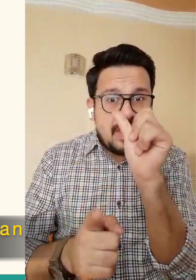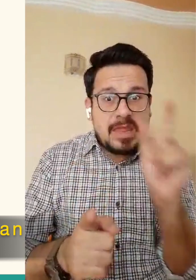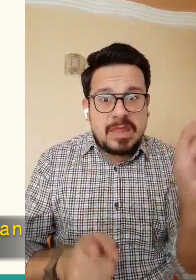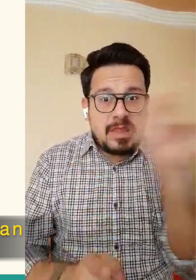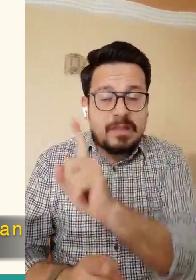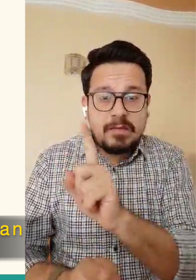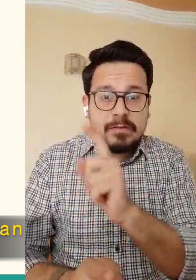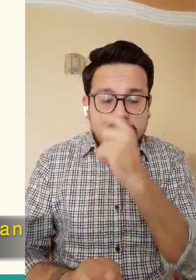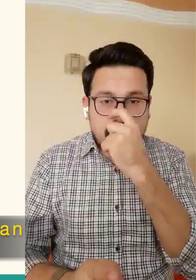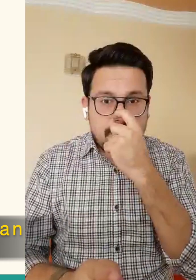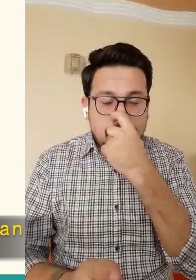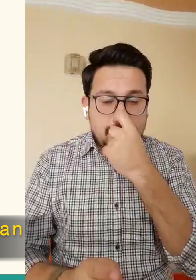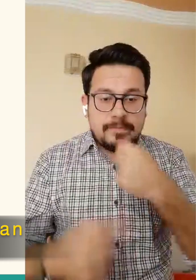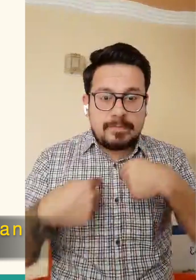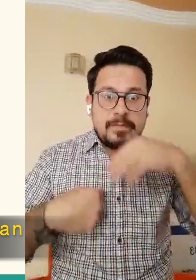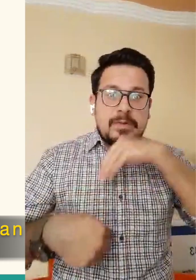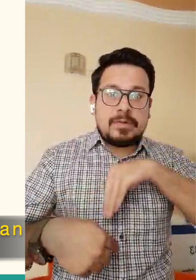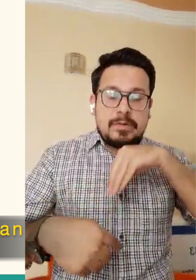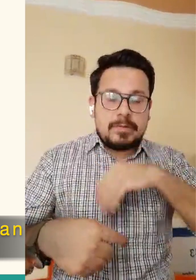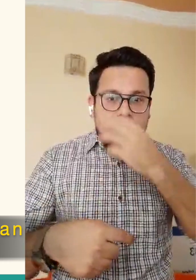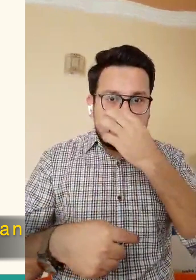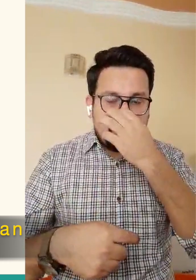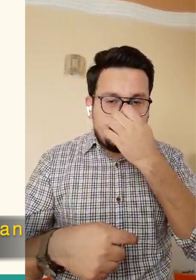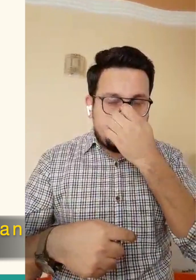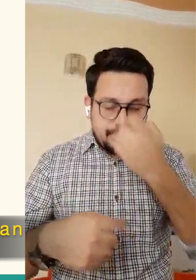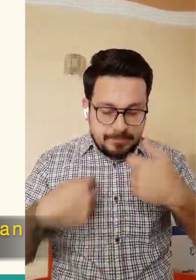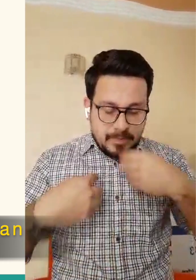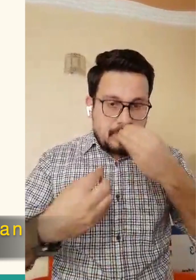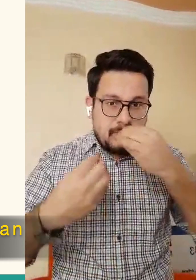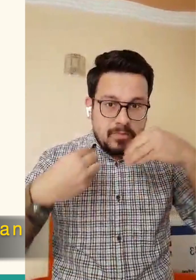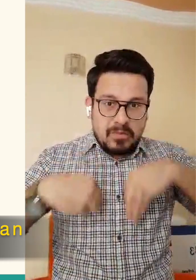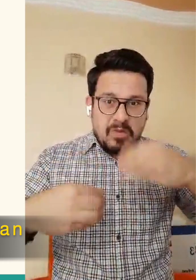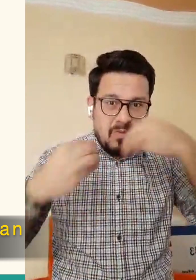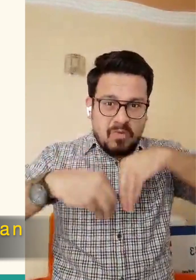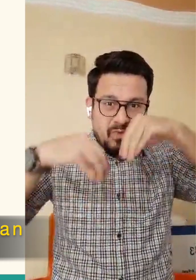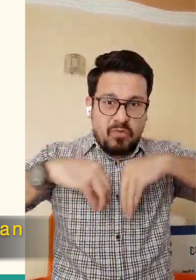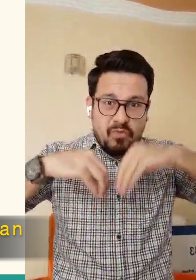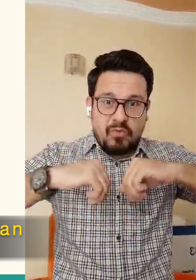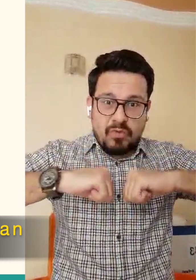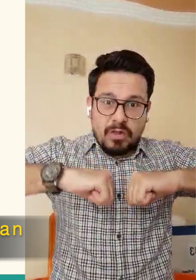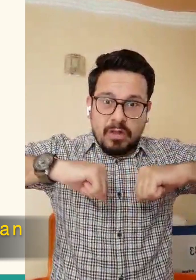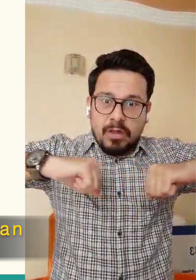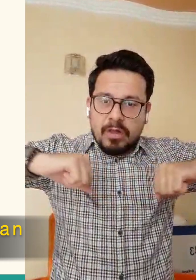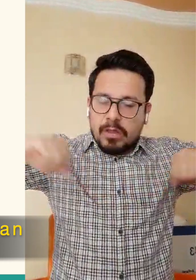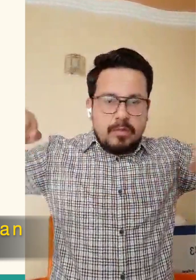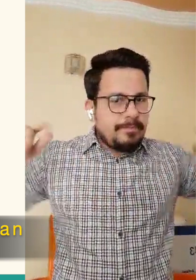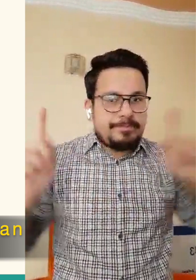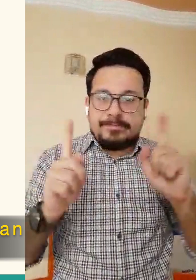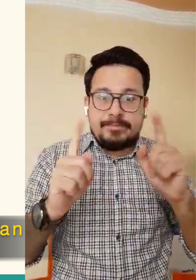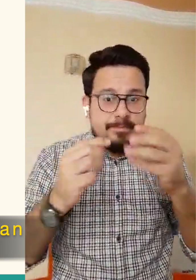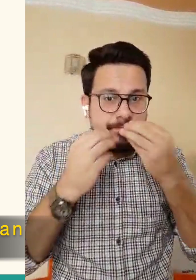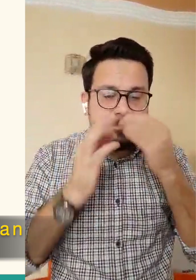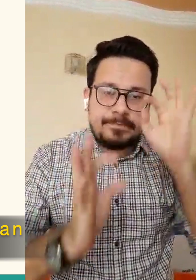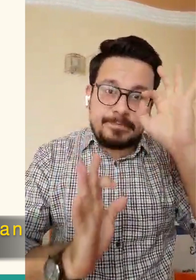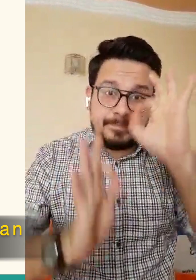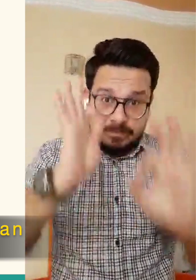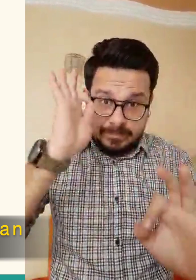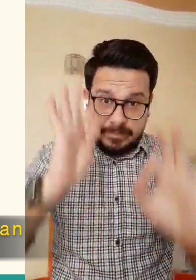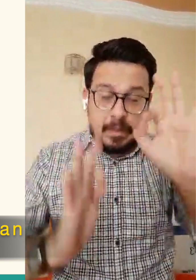I have not filled myself in sixteen years because filling oneself makes